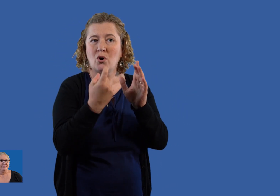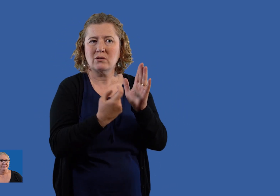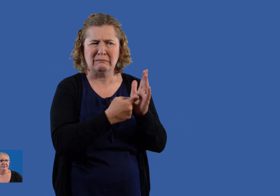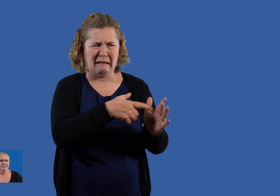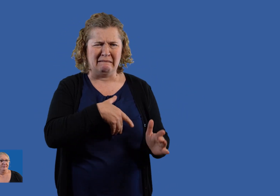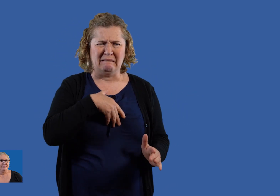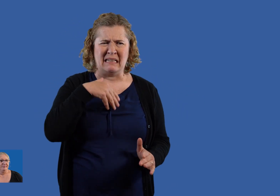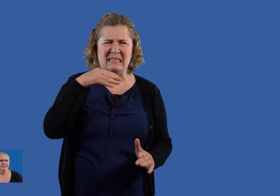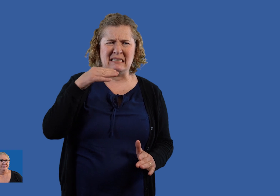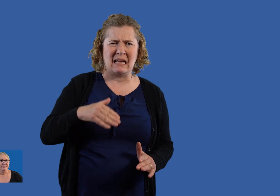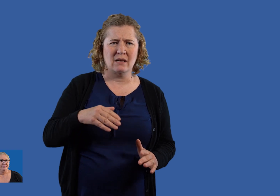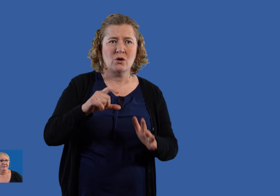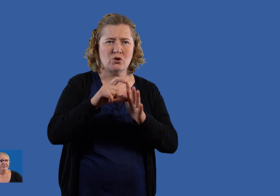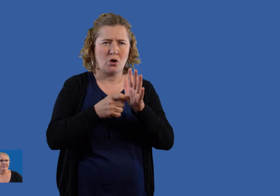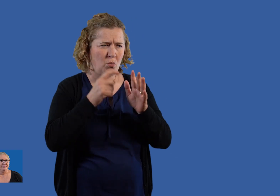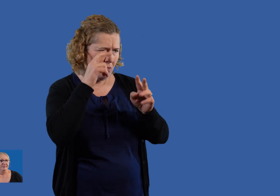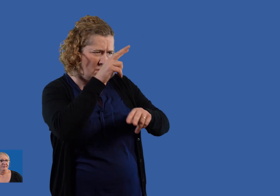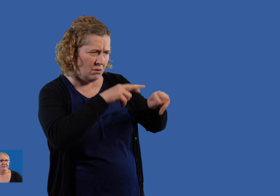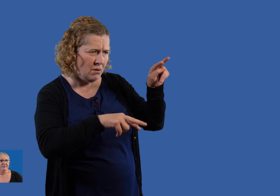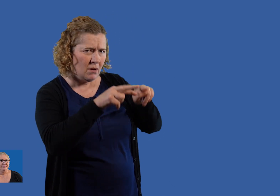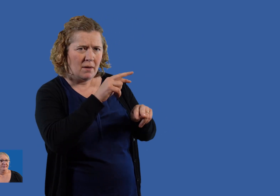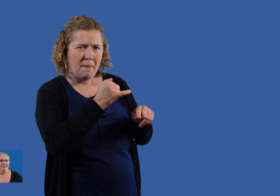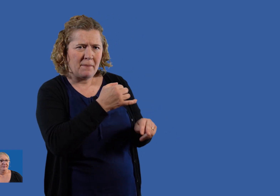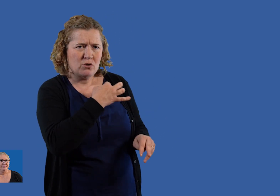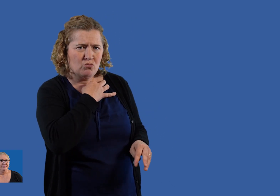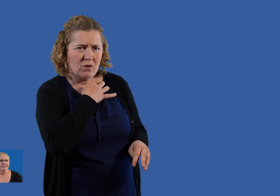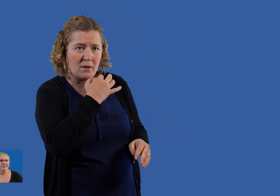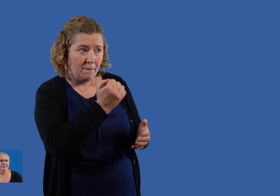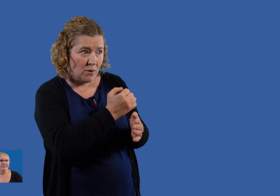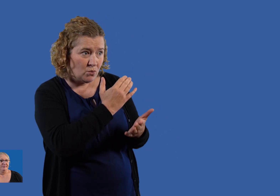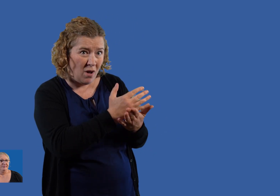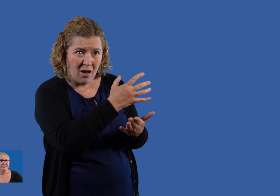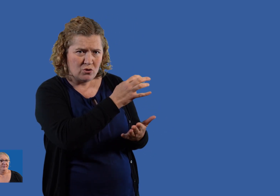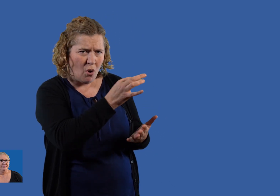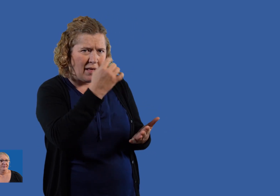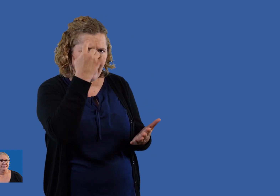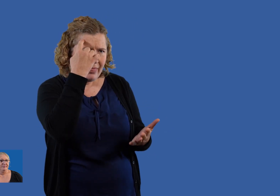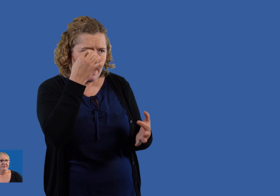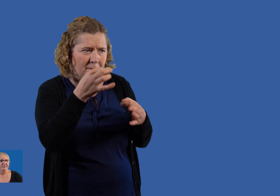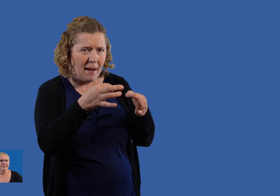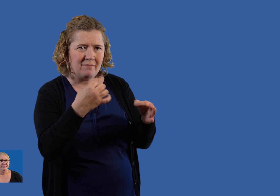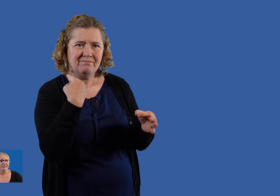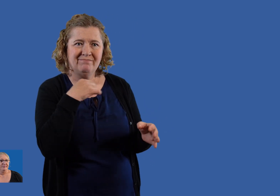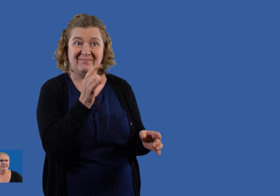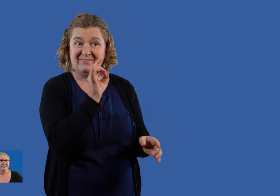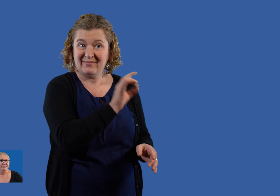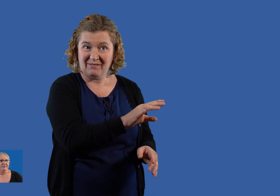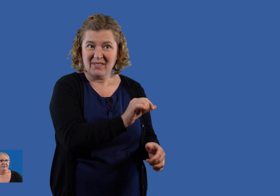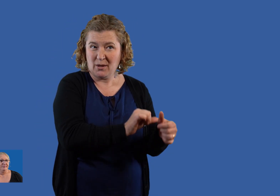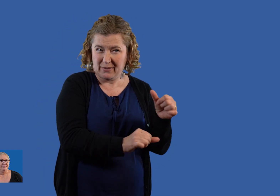and says that they're feeling down, a risk screen is done to determine if the person is thinking about killing themselves.